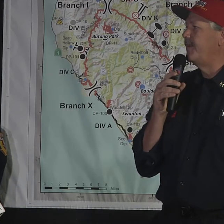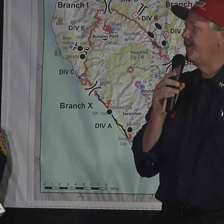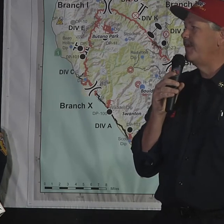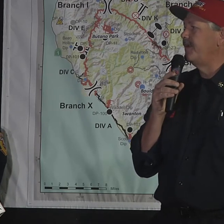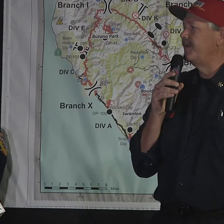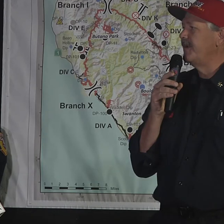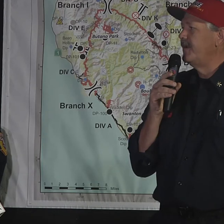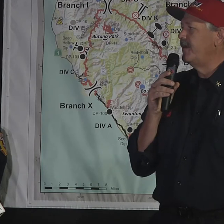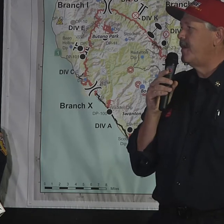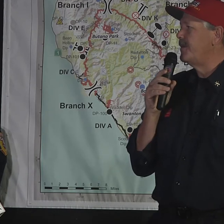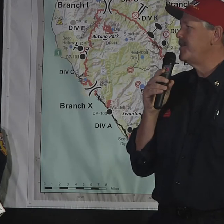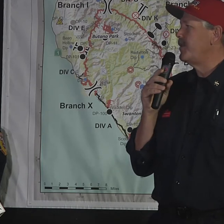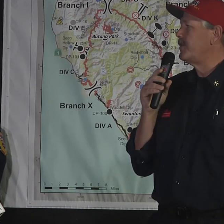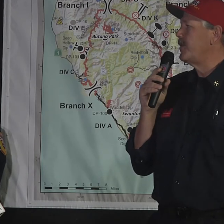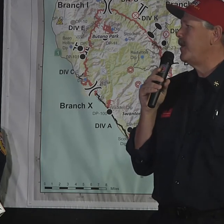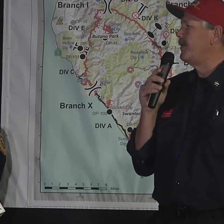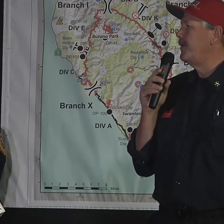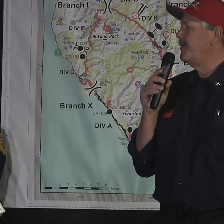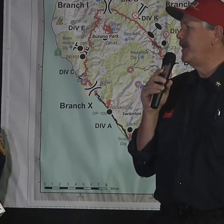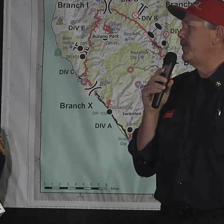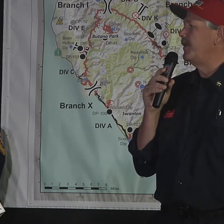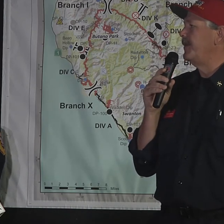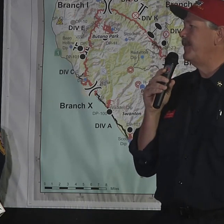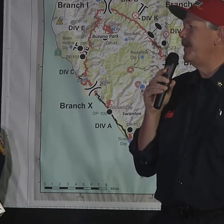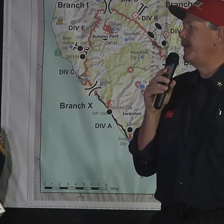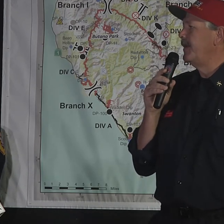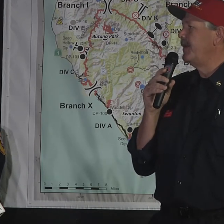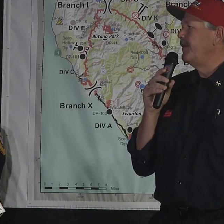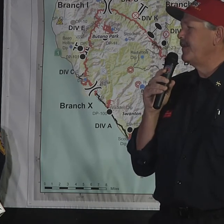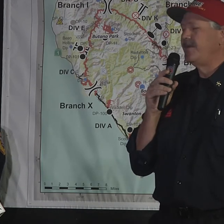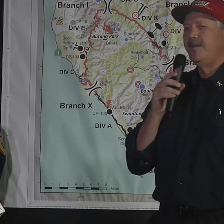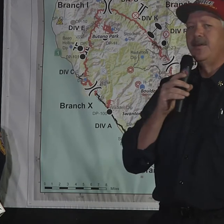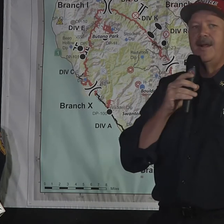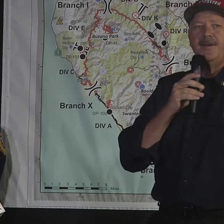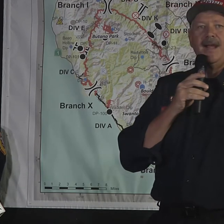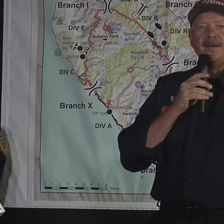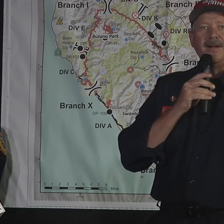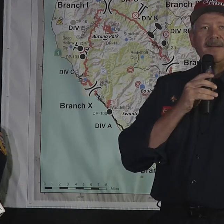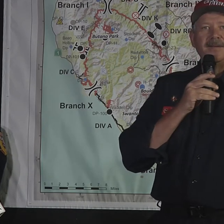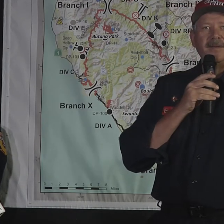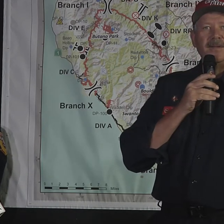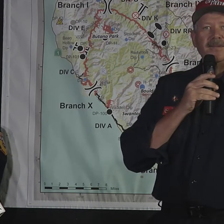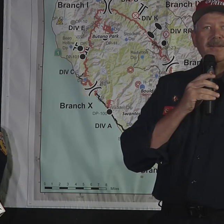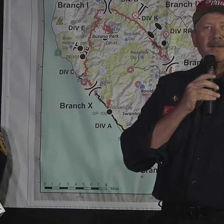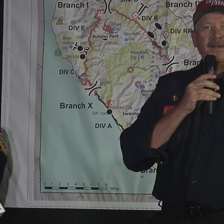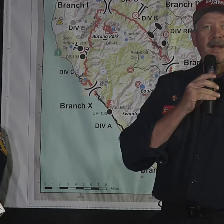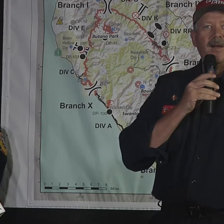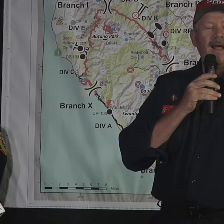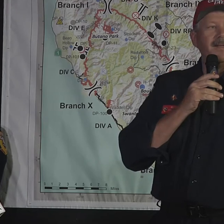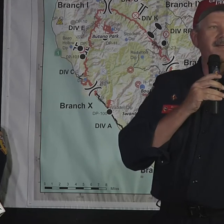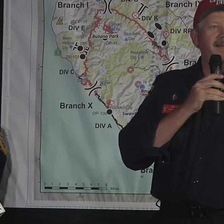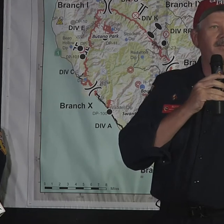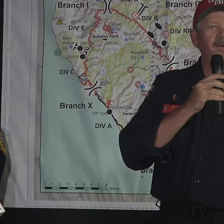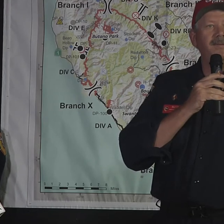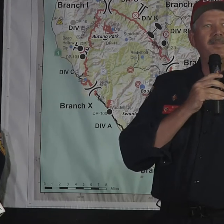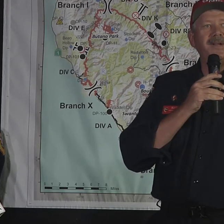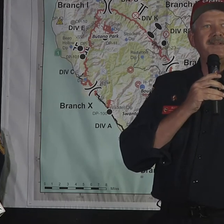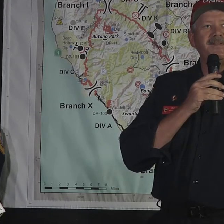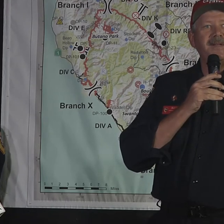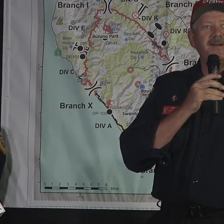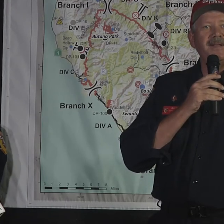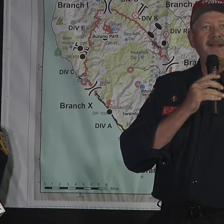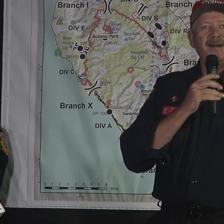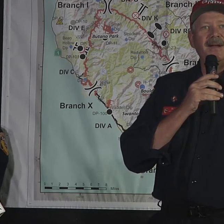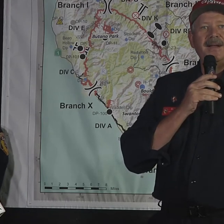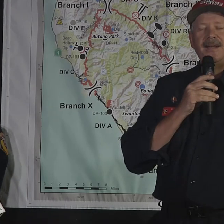fire encompasses large old growth timber. Those trees are coming down across the roads. A lot of the wooden